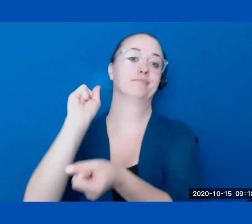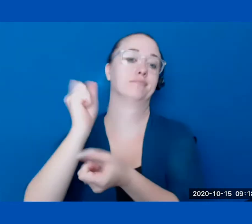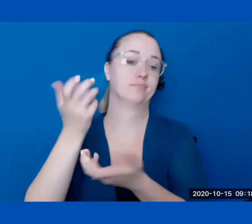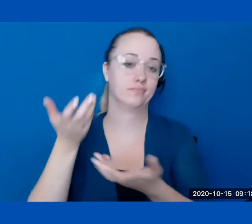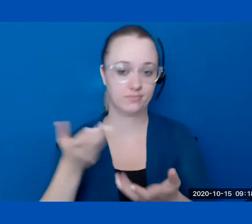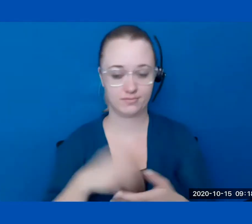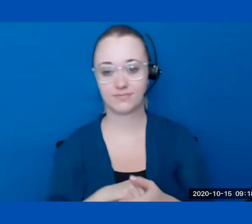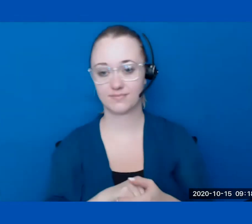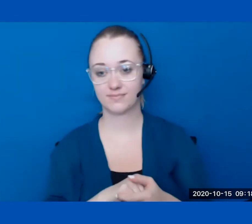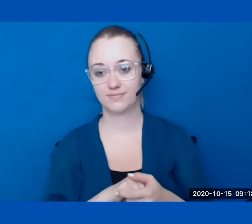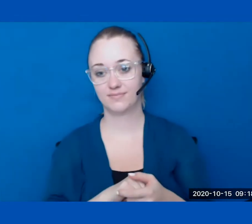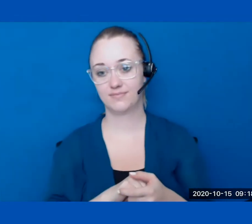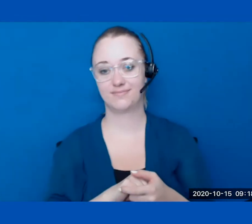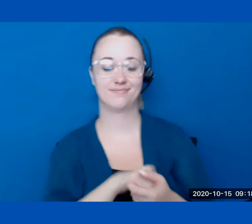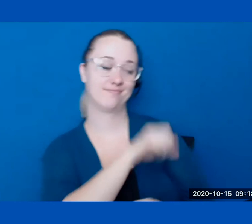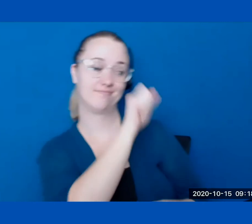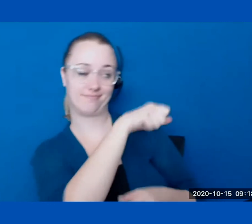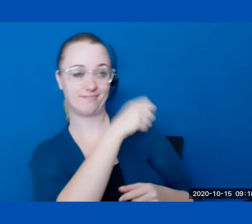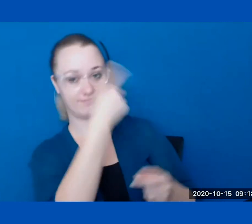For me, Yeah, I would like to agree on that.